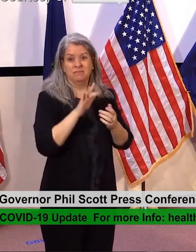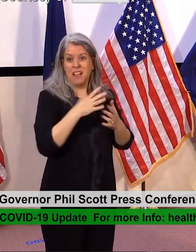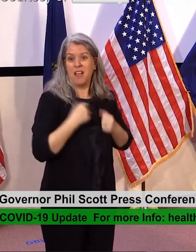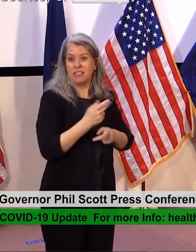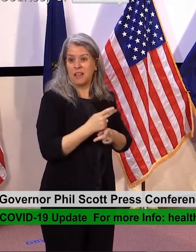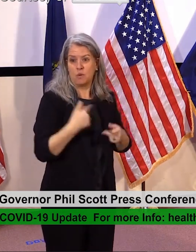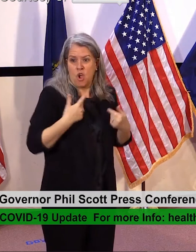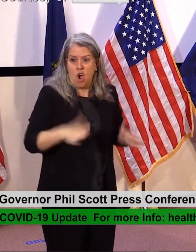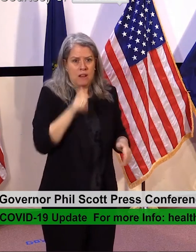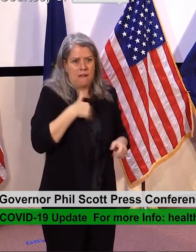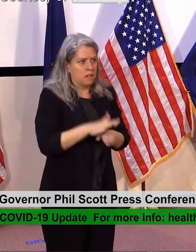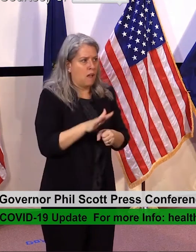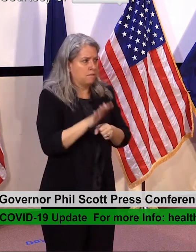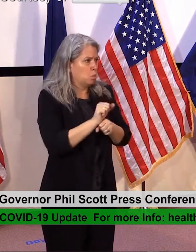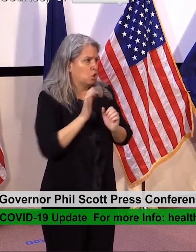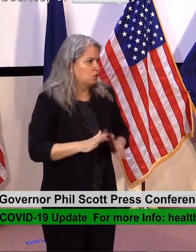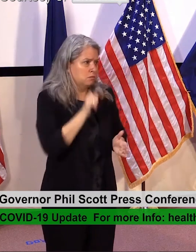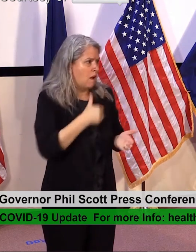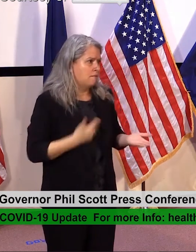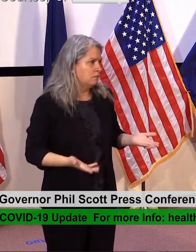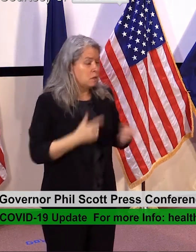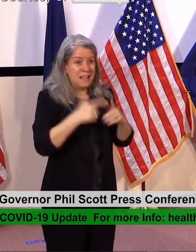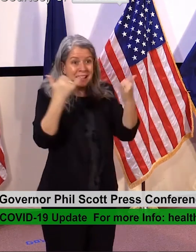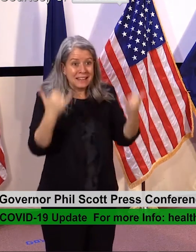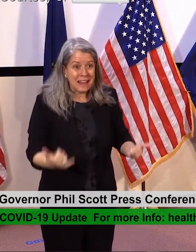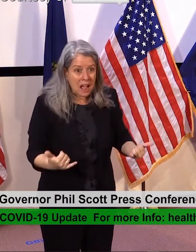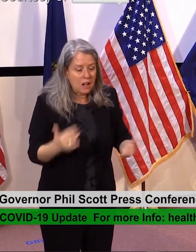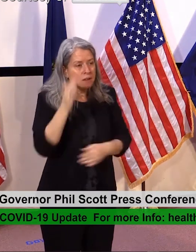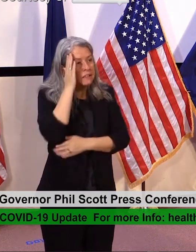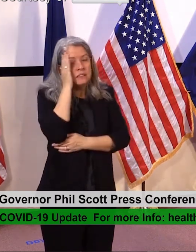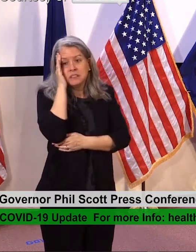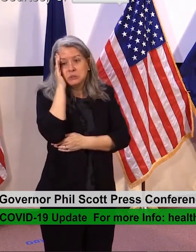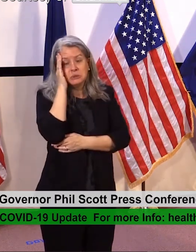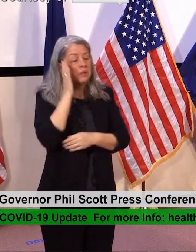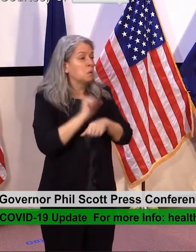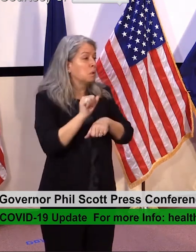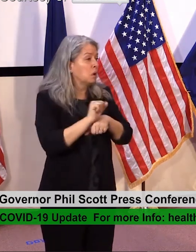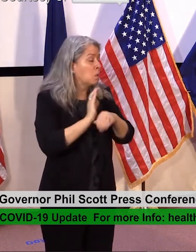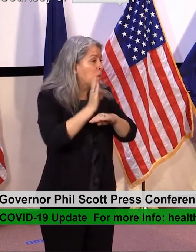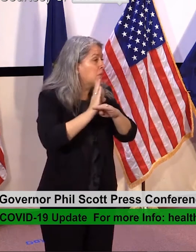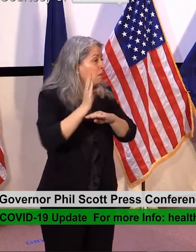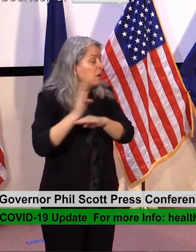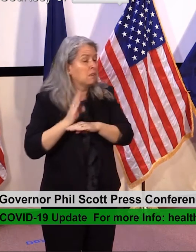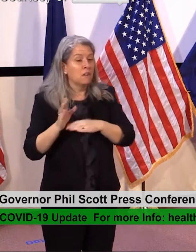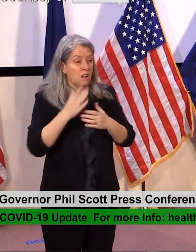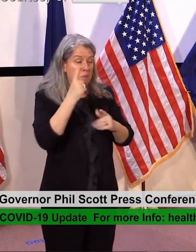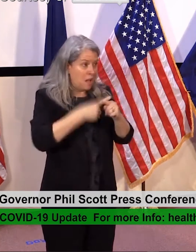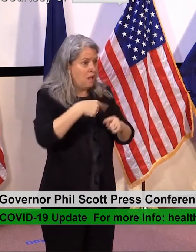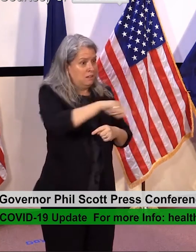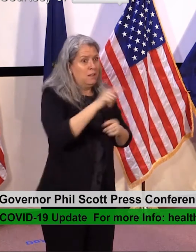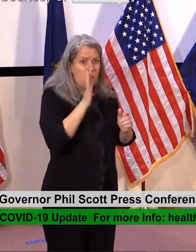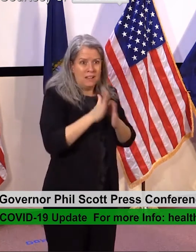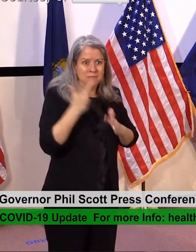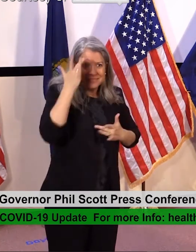healthcare. With all the hours these workers on the front lines are putting in, and knowing some will become ill, we